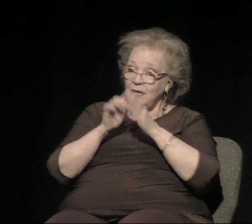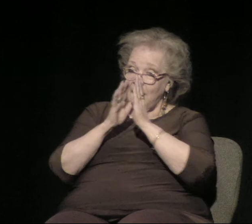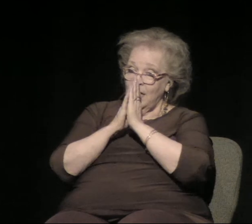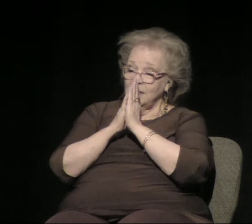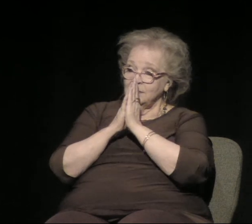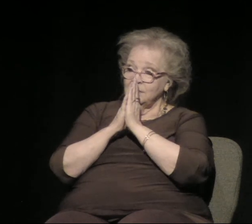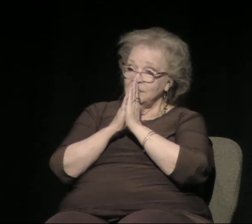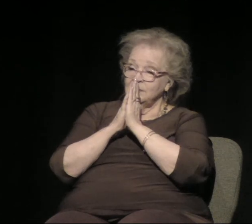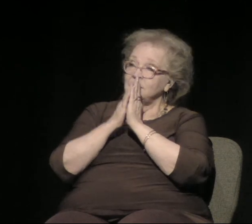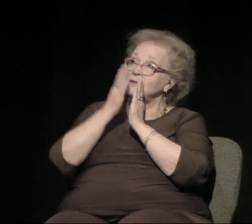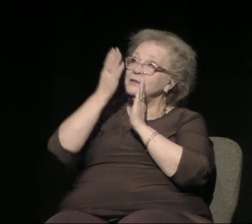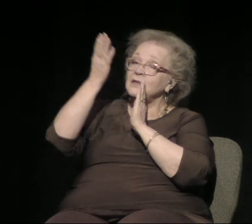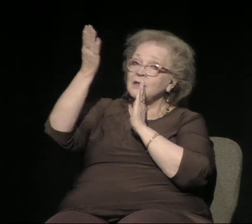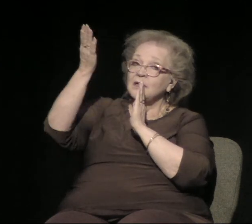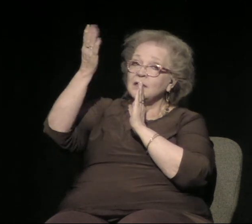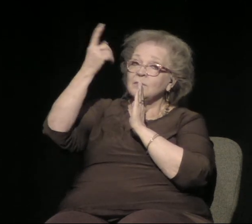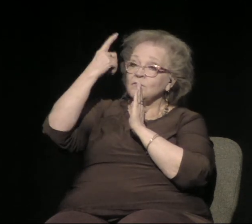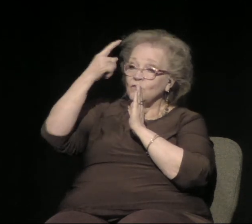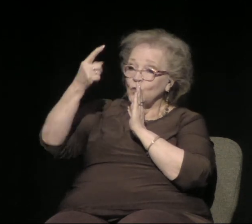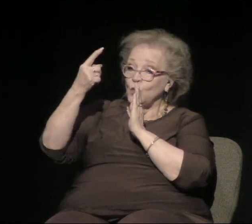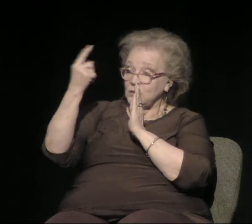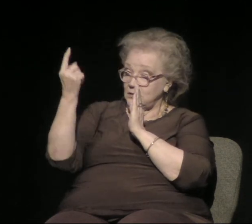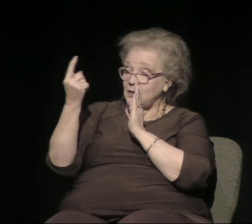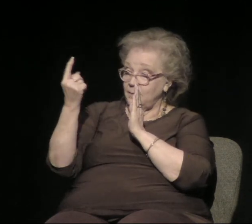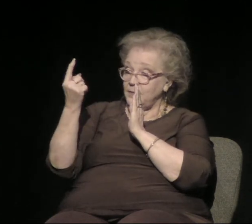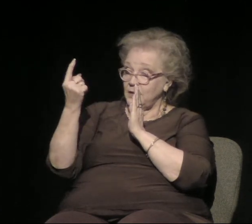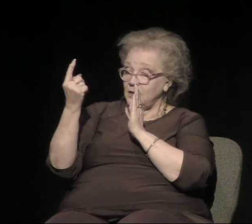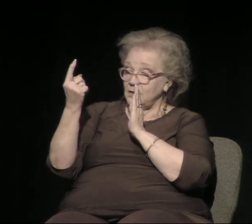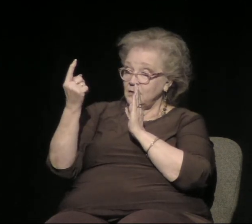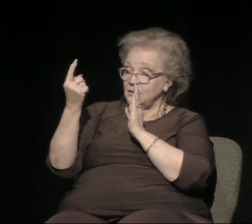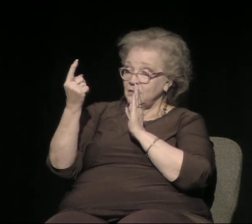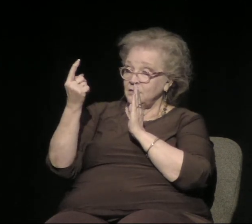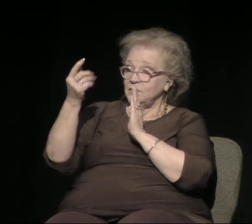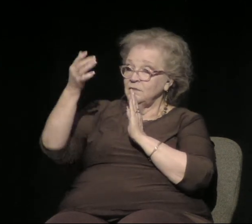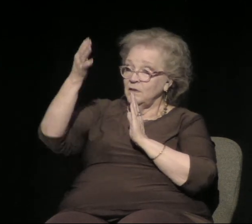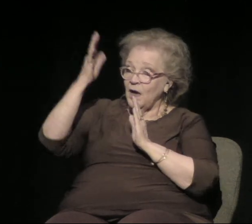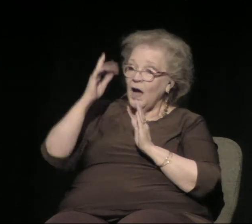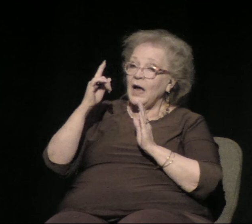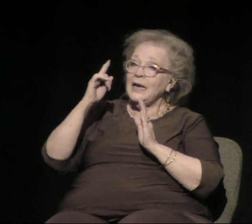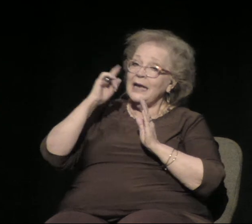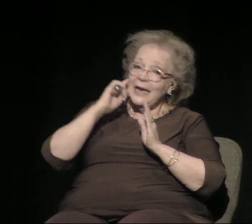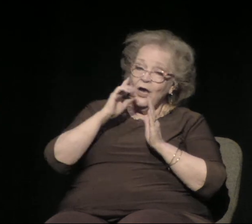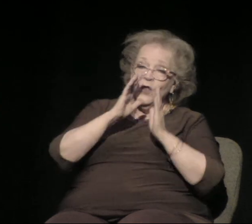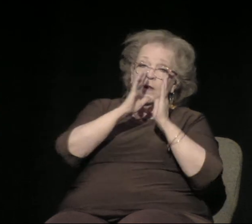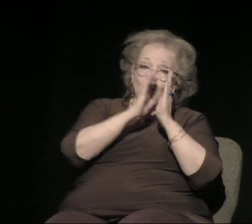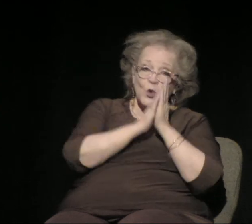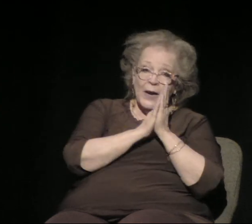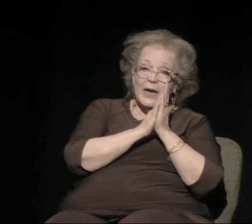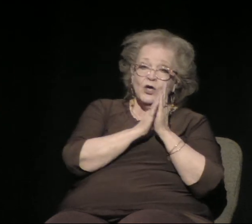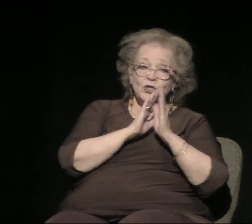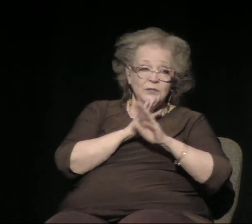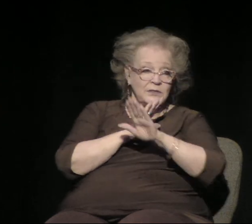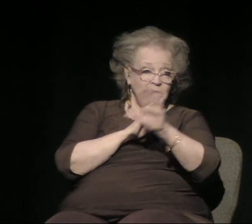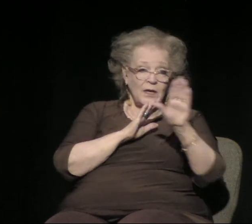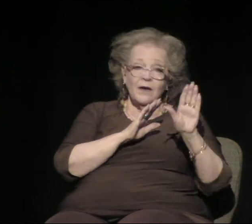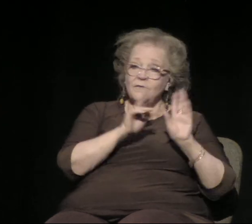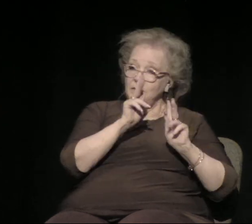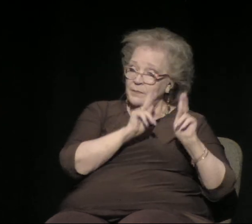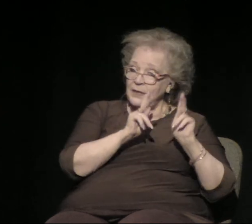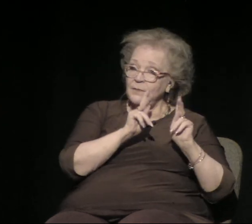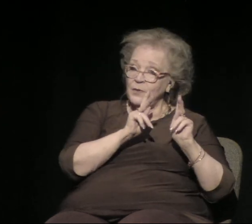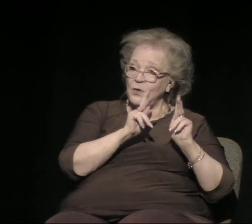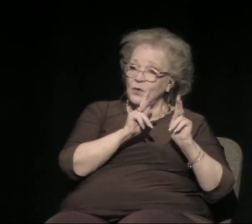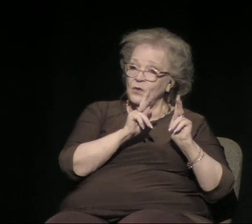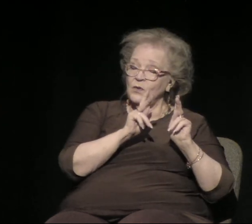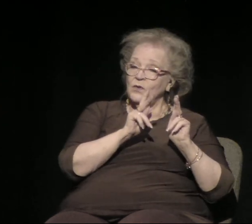Now he asks him for something. Now, our God, hear the prayers and petitions of your servant. For your